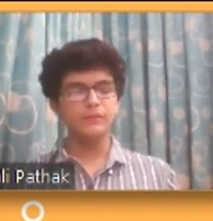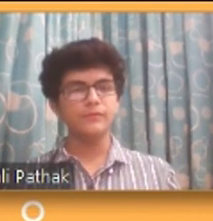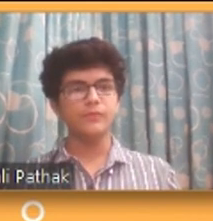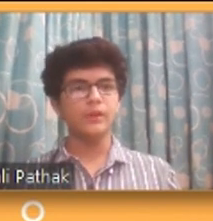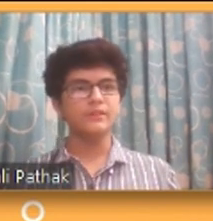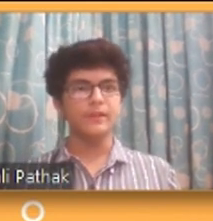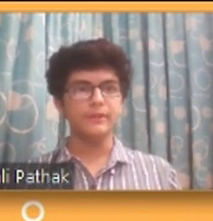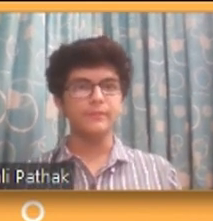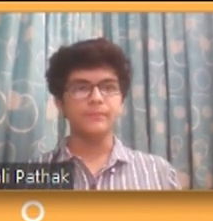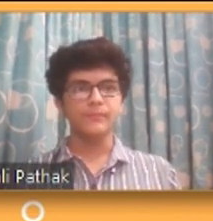47.